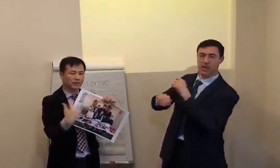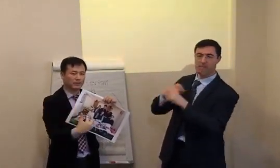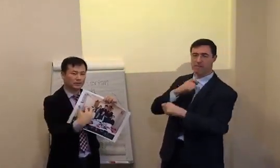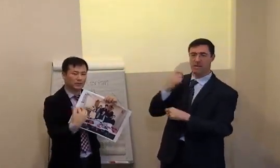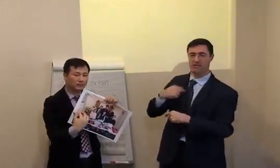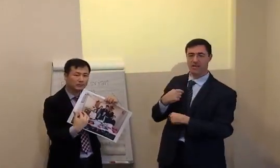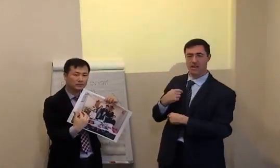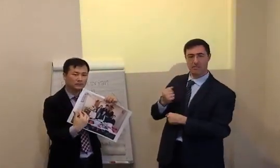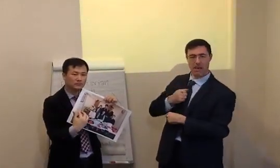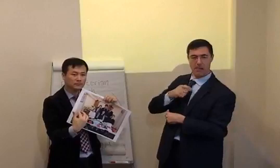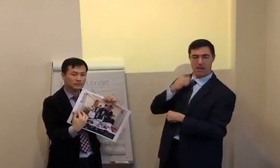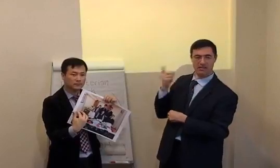began to come